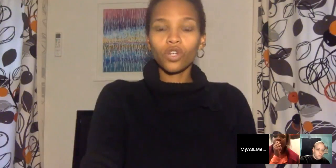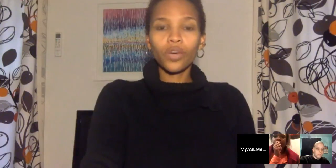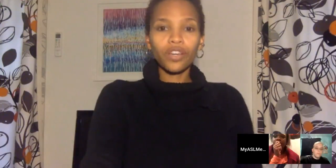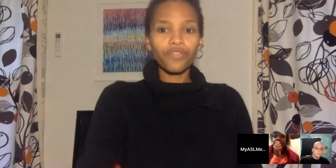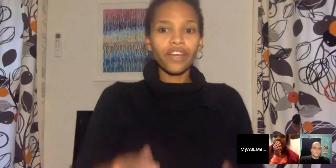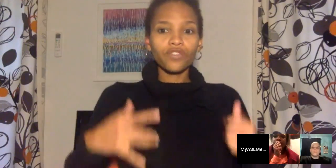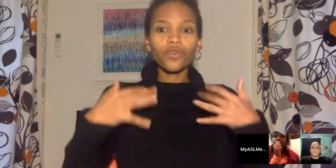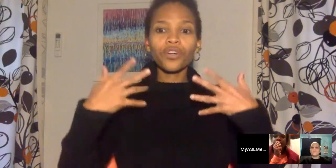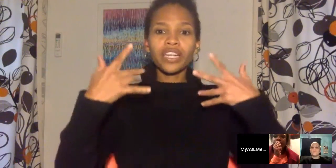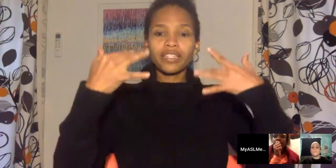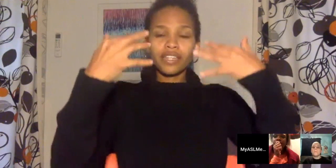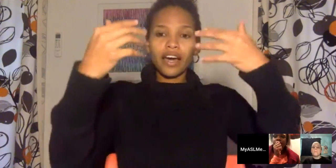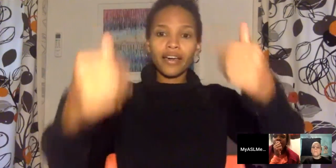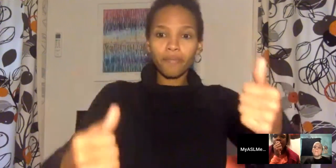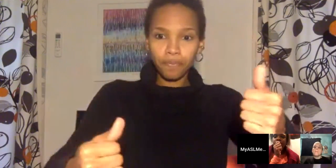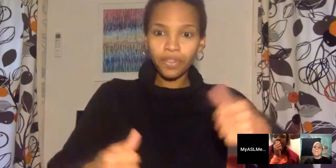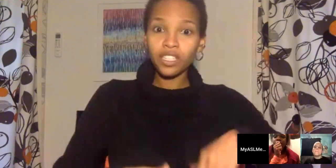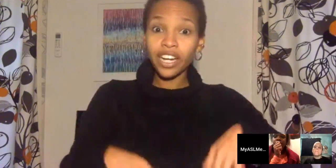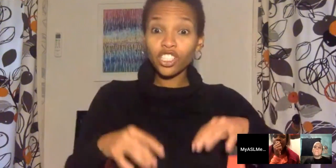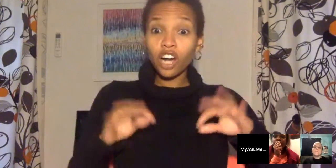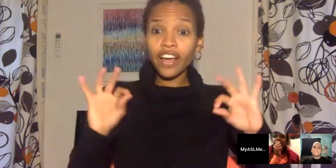Quick fast forwarding in time. You guys saw that?